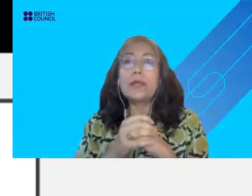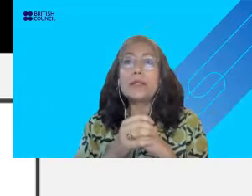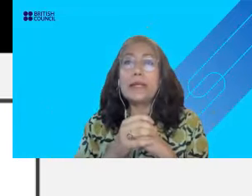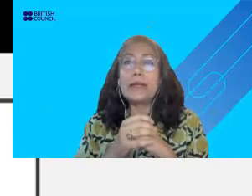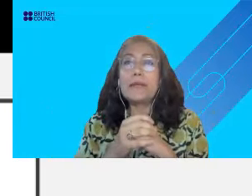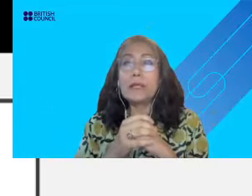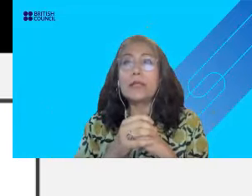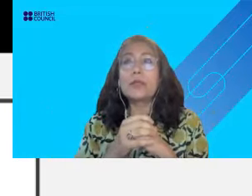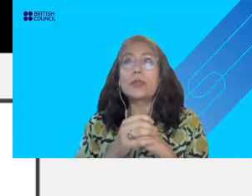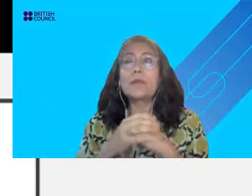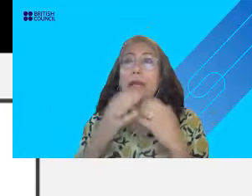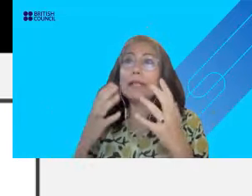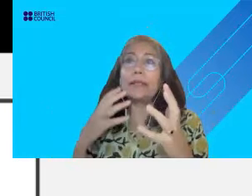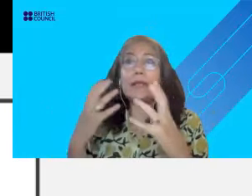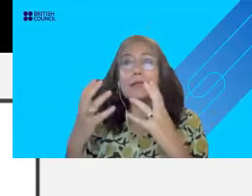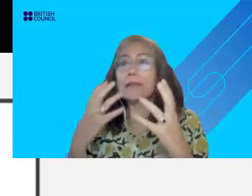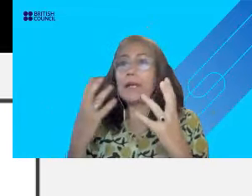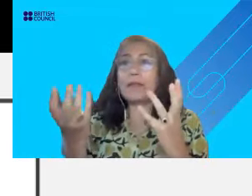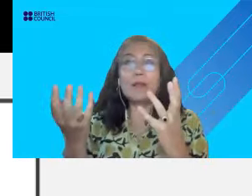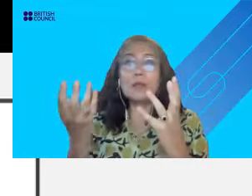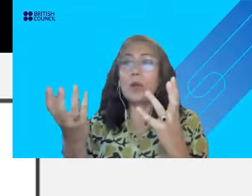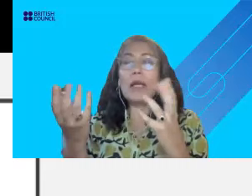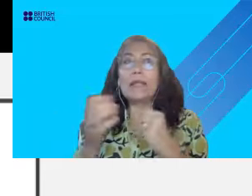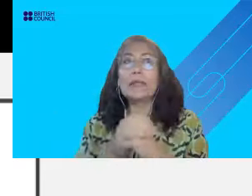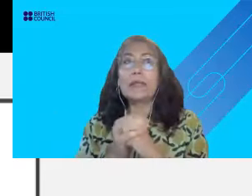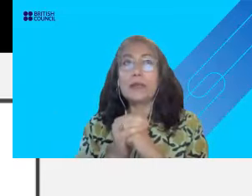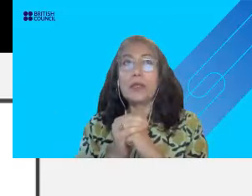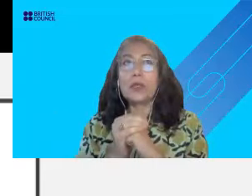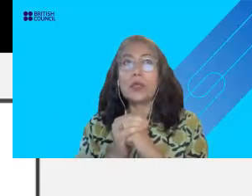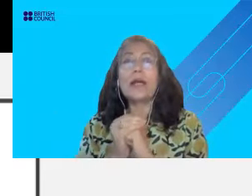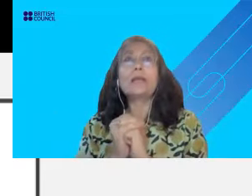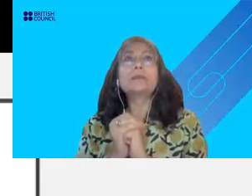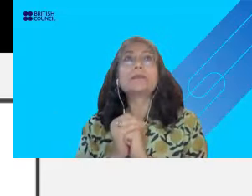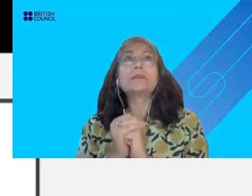carbon dioxide in the classroom. That is another small idea that they could